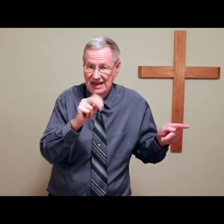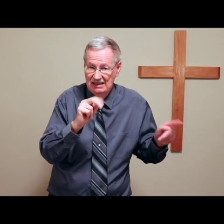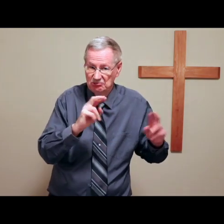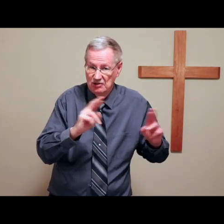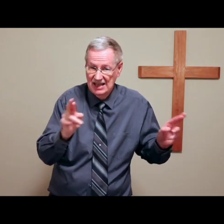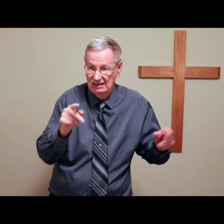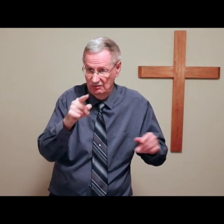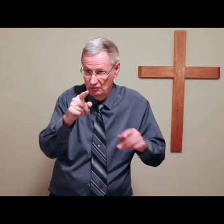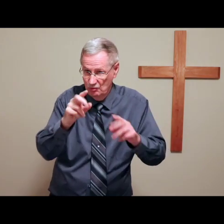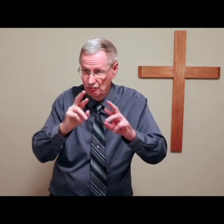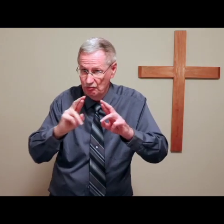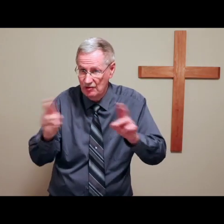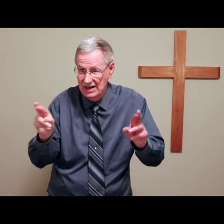God?